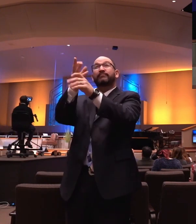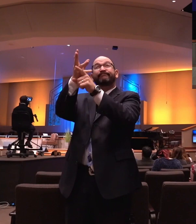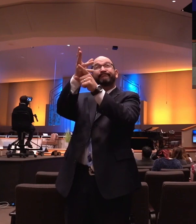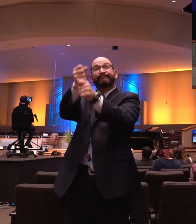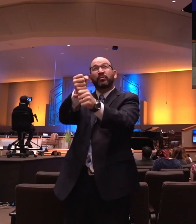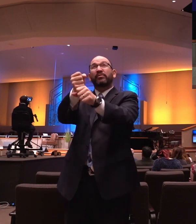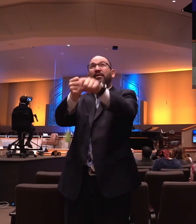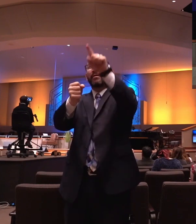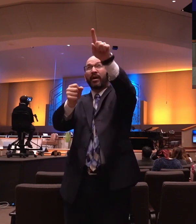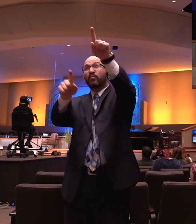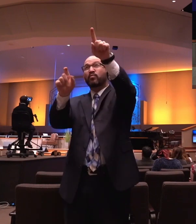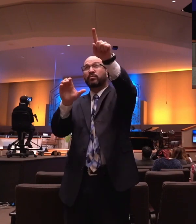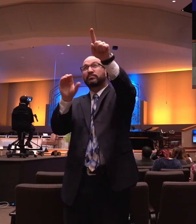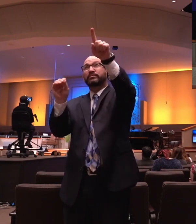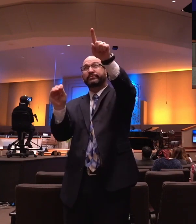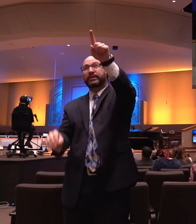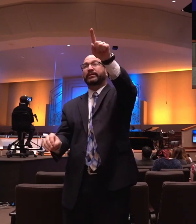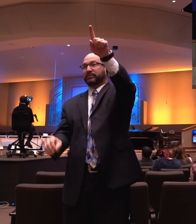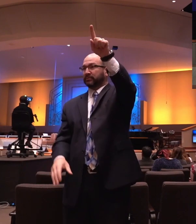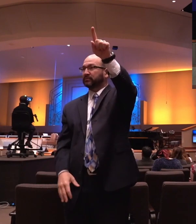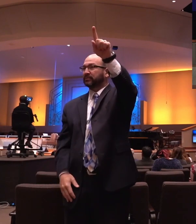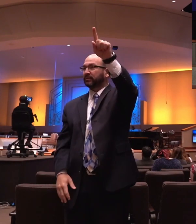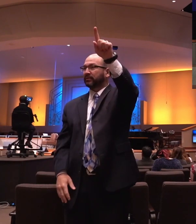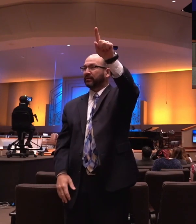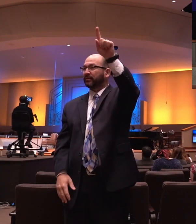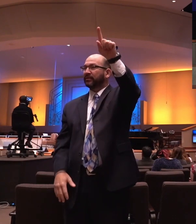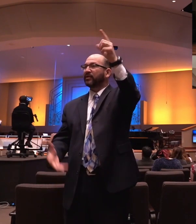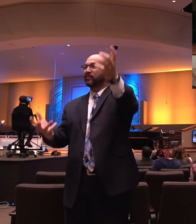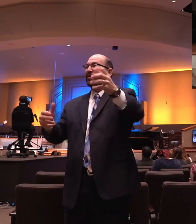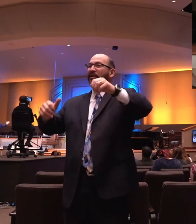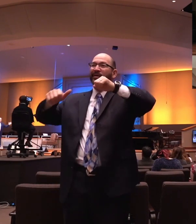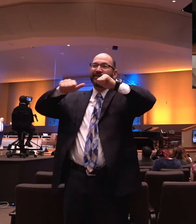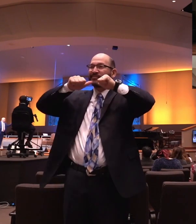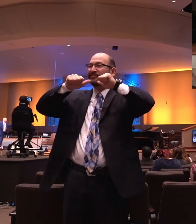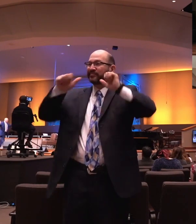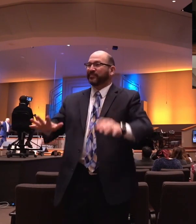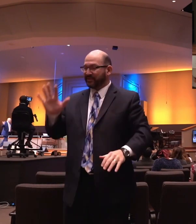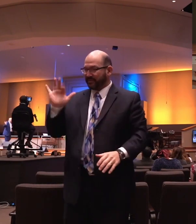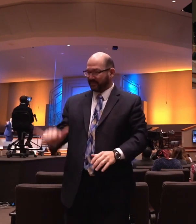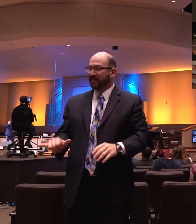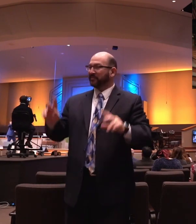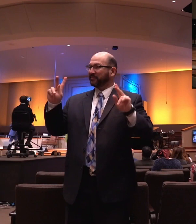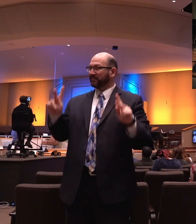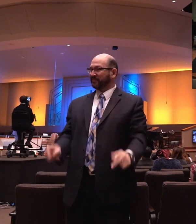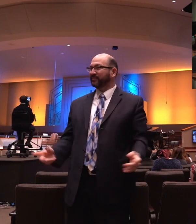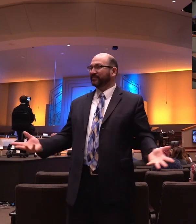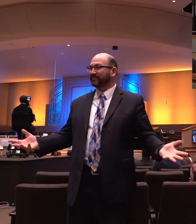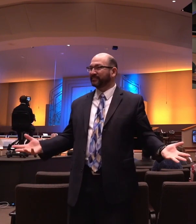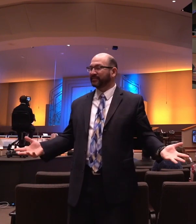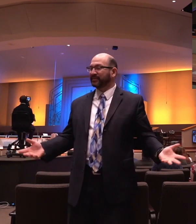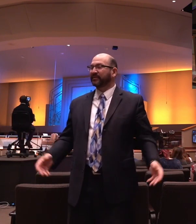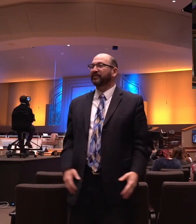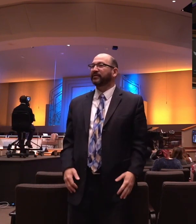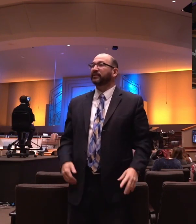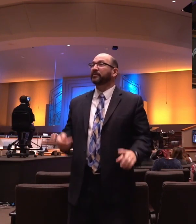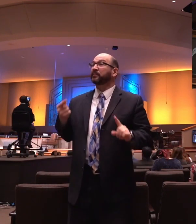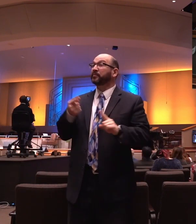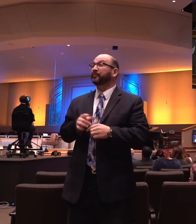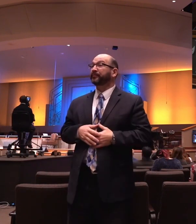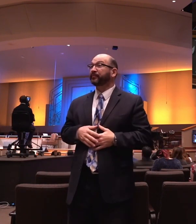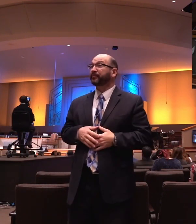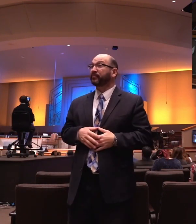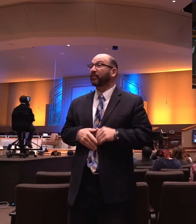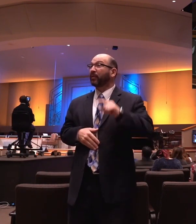perfect toward him, that God might show himself strong. Basically, he's saying this.